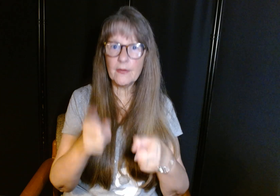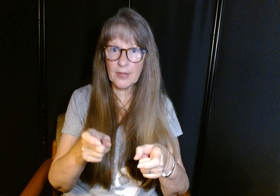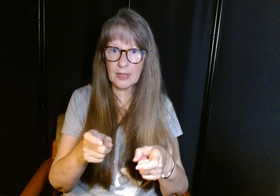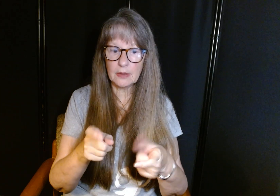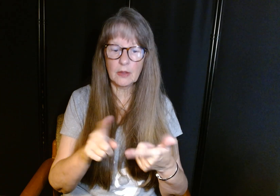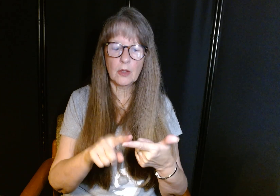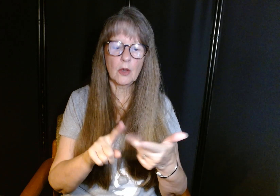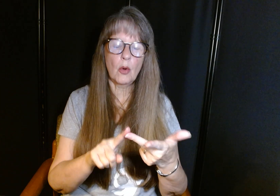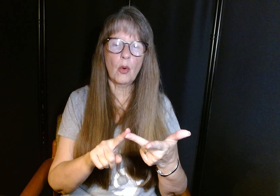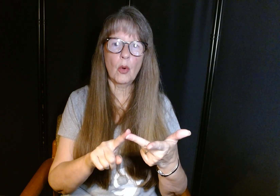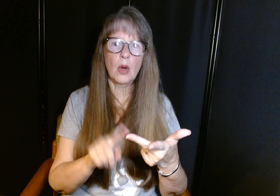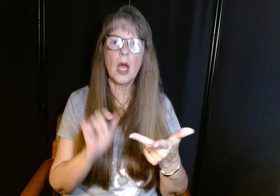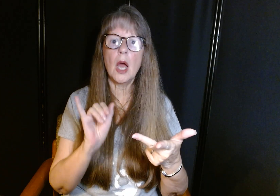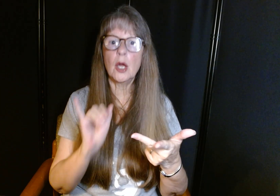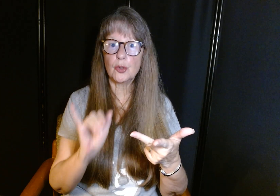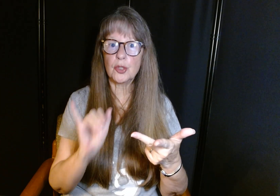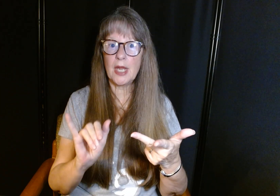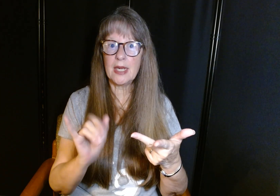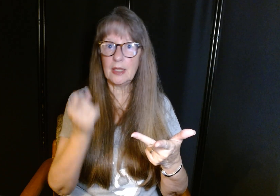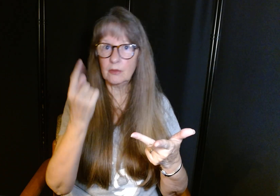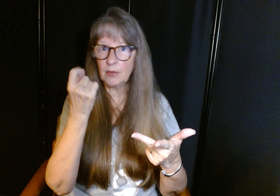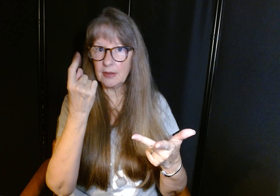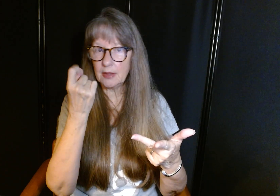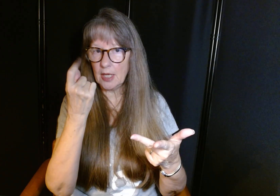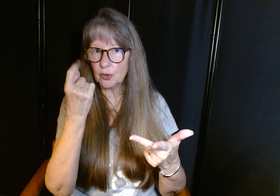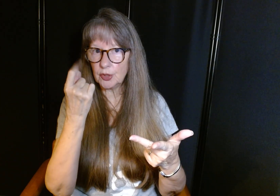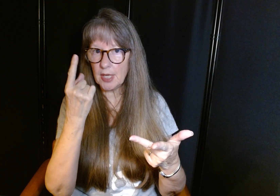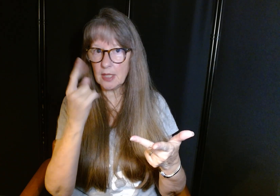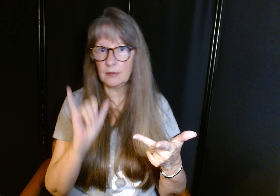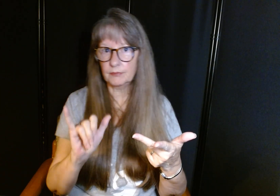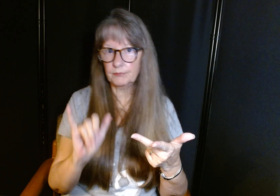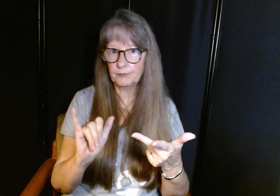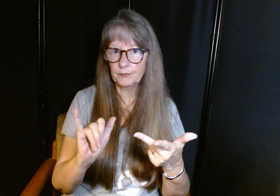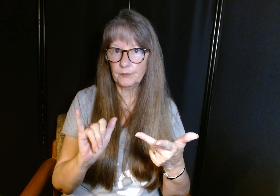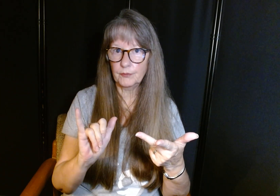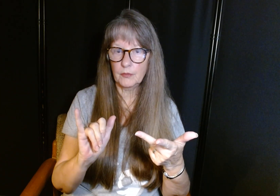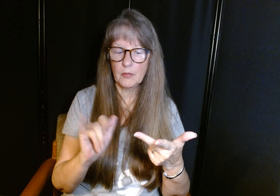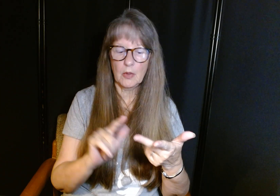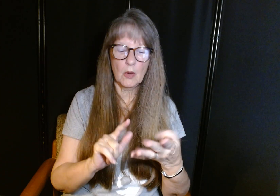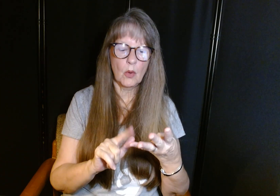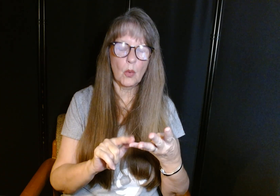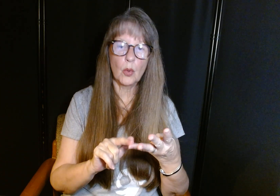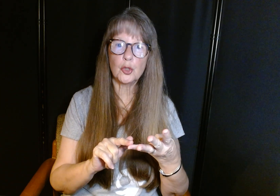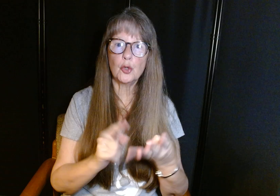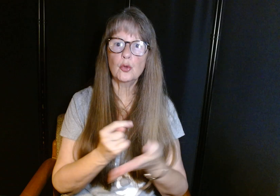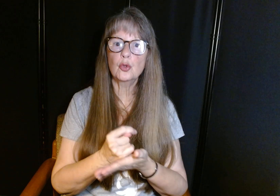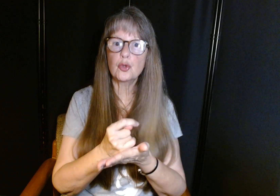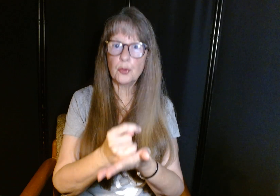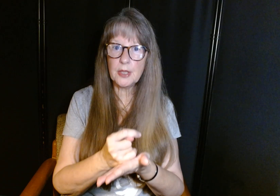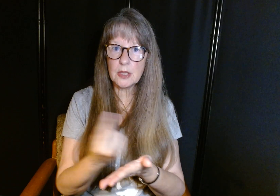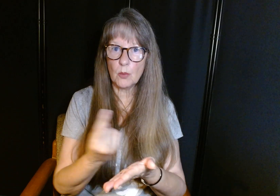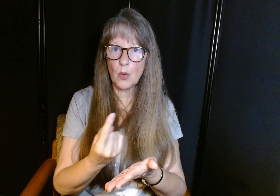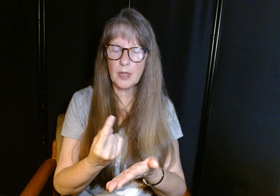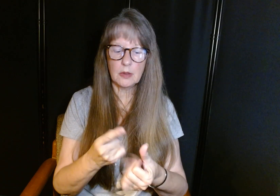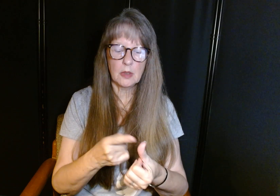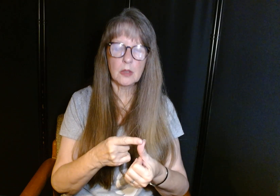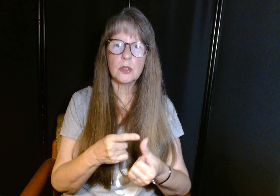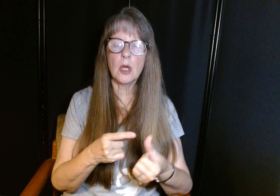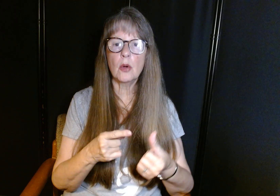giving or understanding, right? The understanding, or to treat someone. So